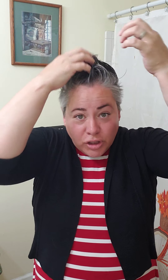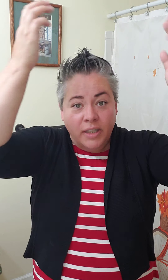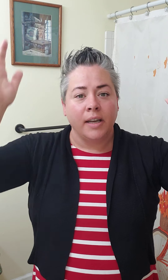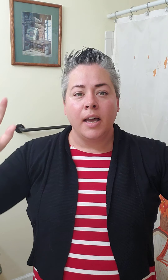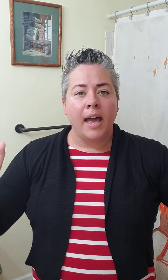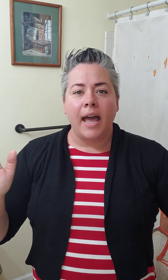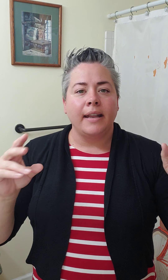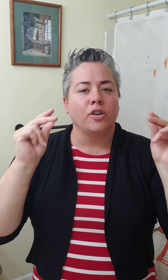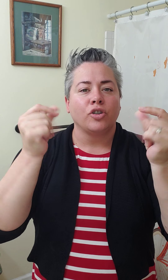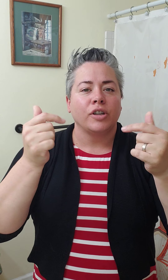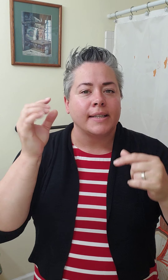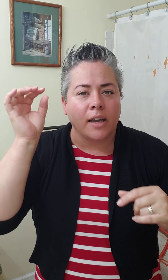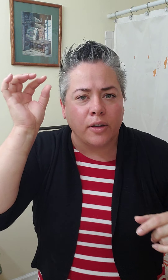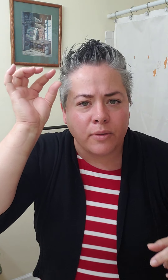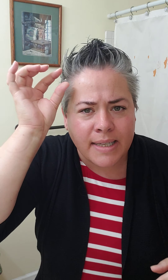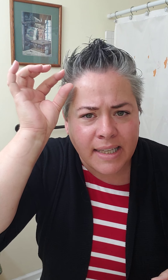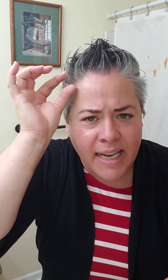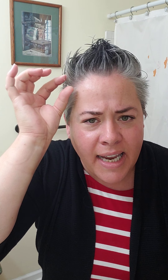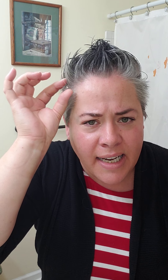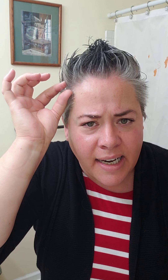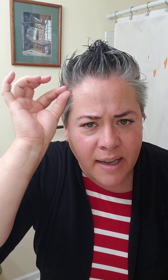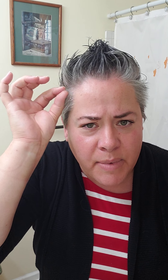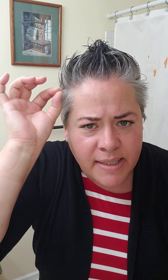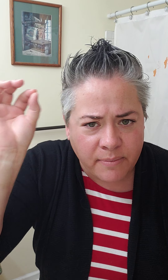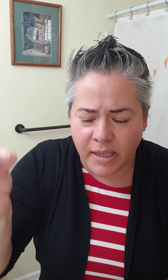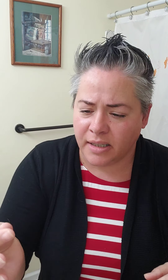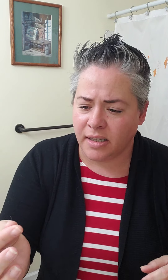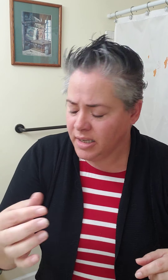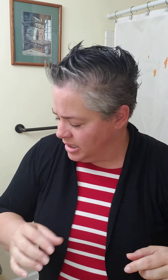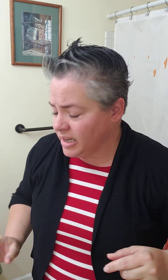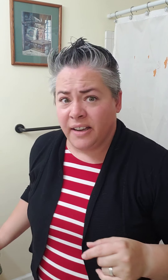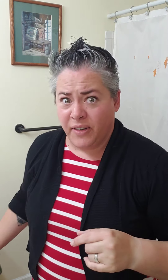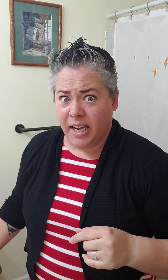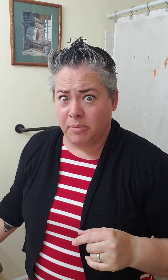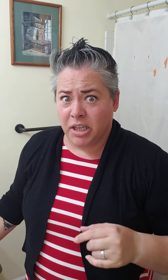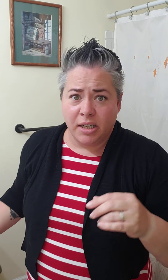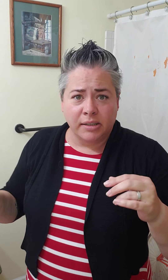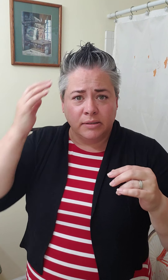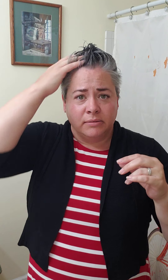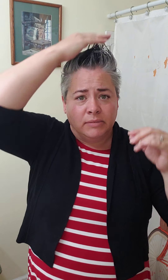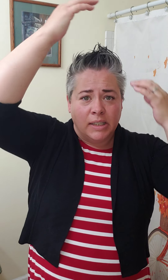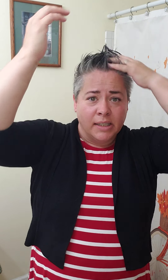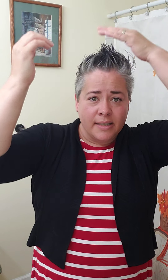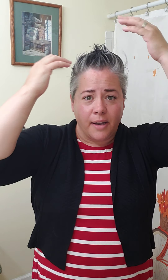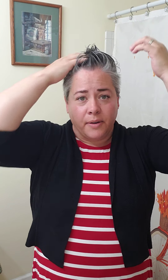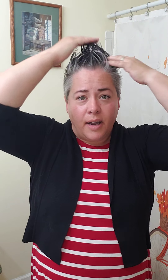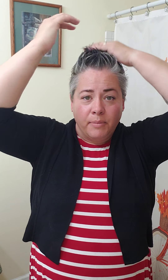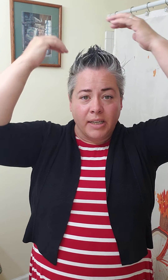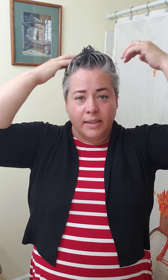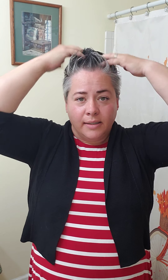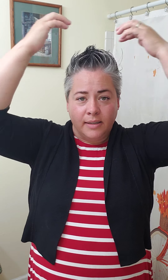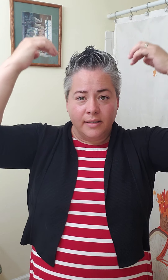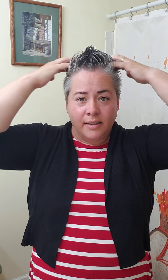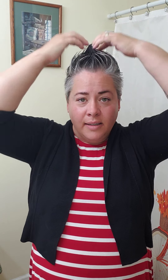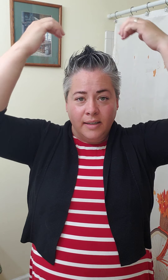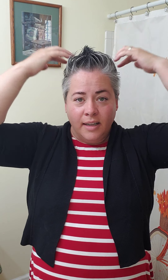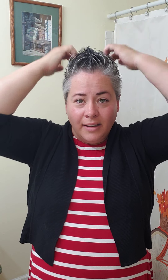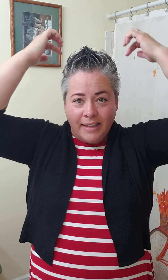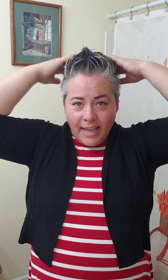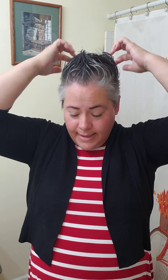and you're good to go the rest of the day. And I got me some fiber. So I'm going to let that